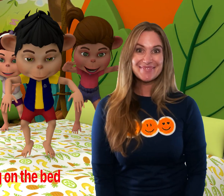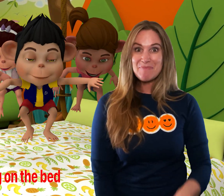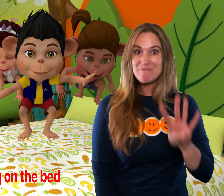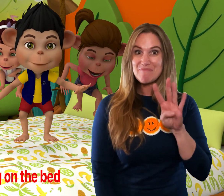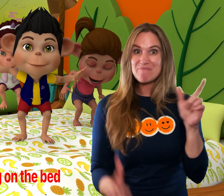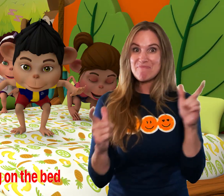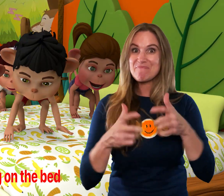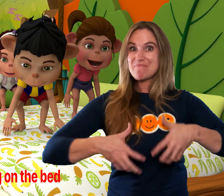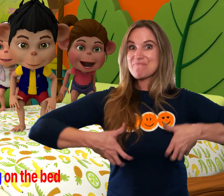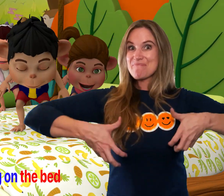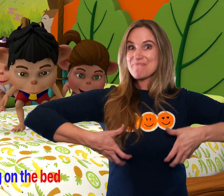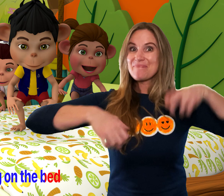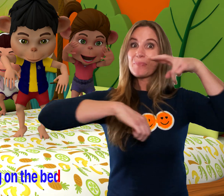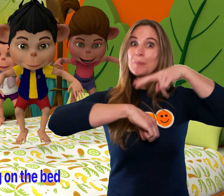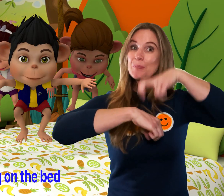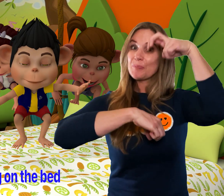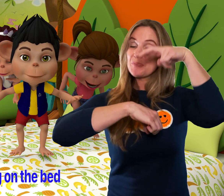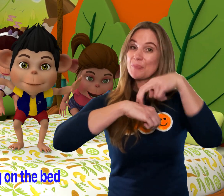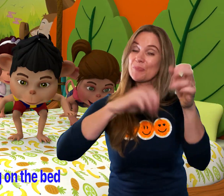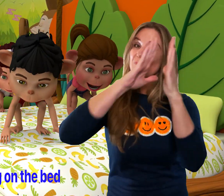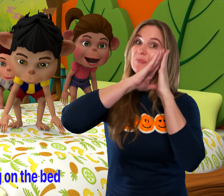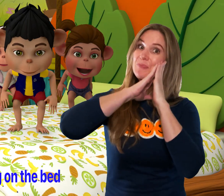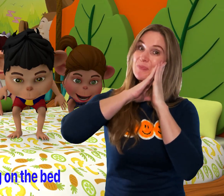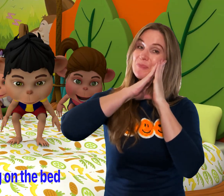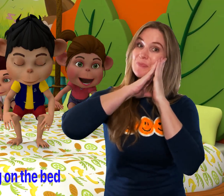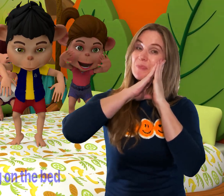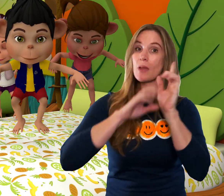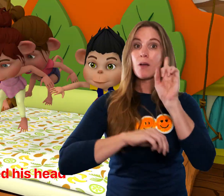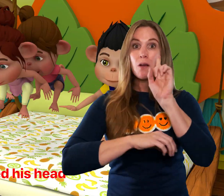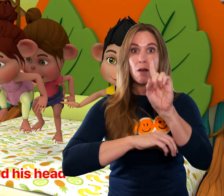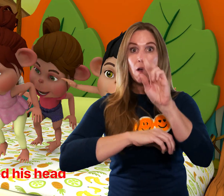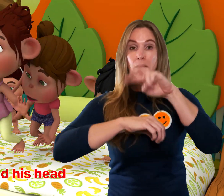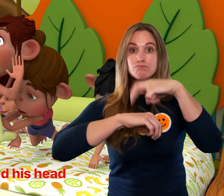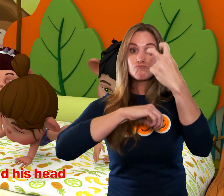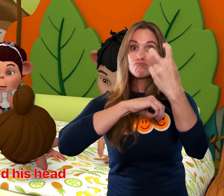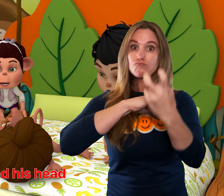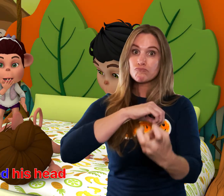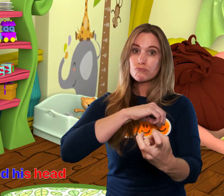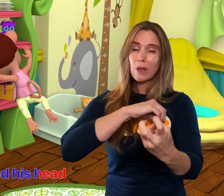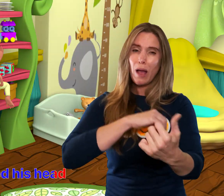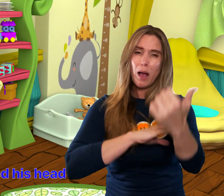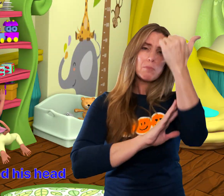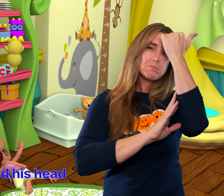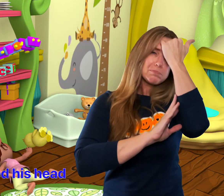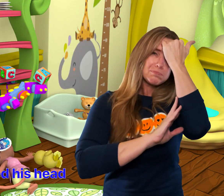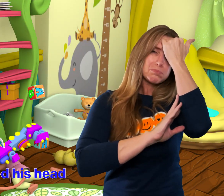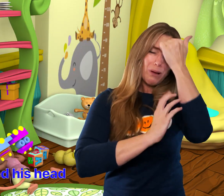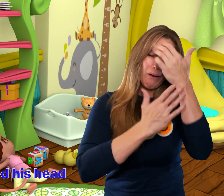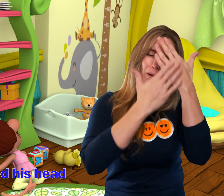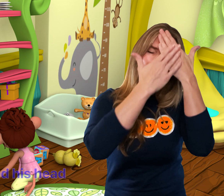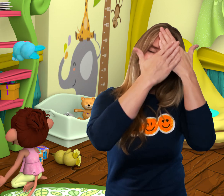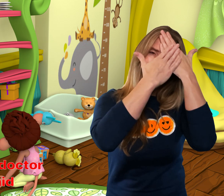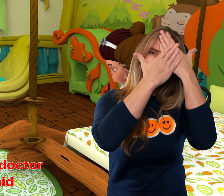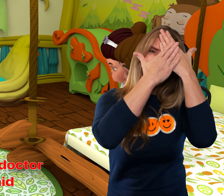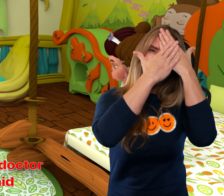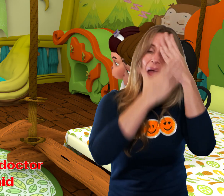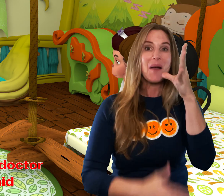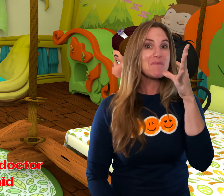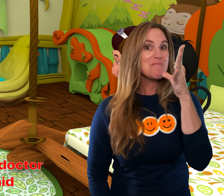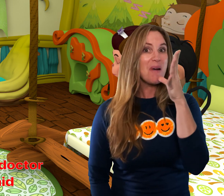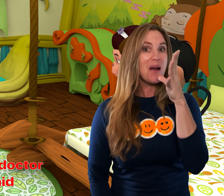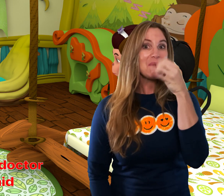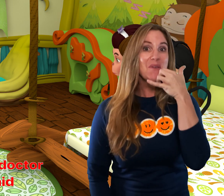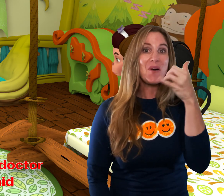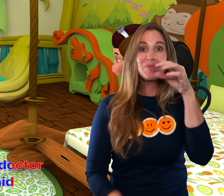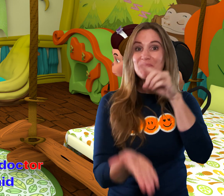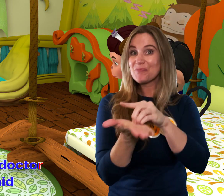Four little monkeys jumping on the bed. One fell off his head. So